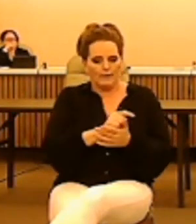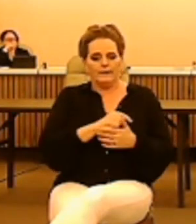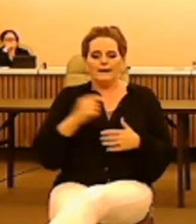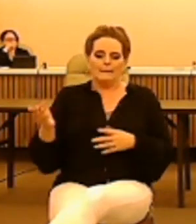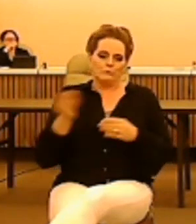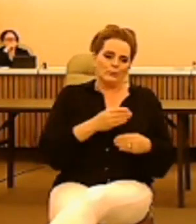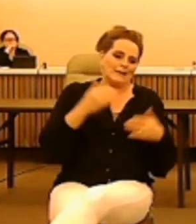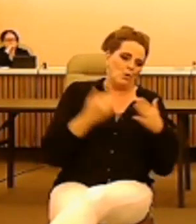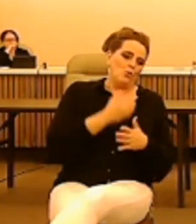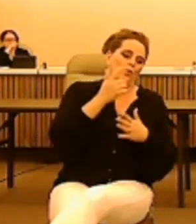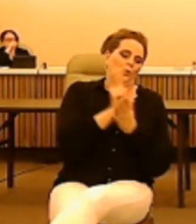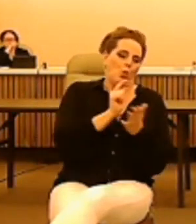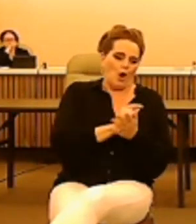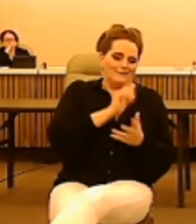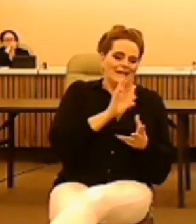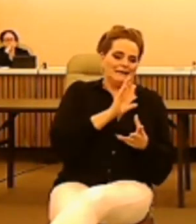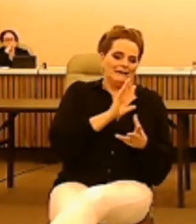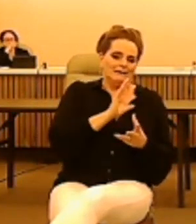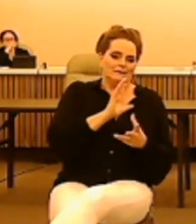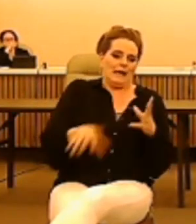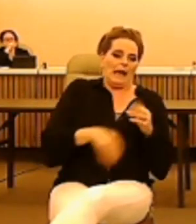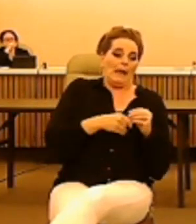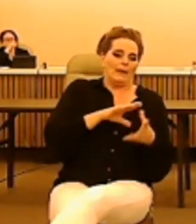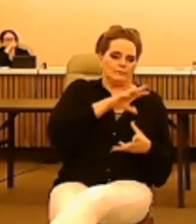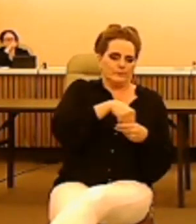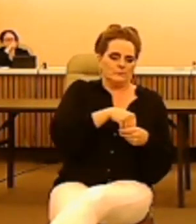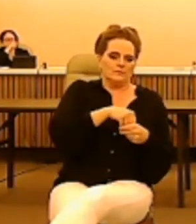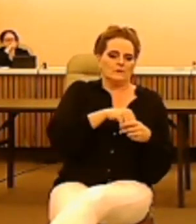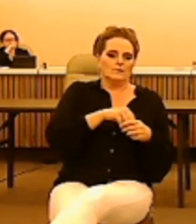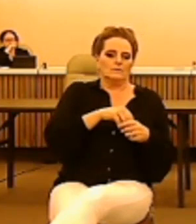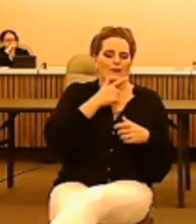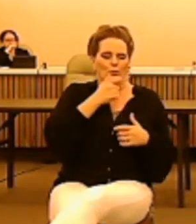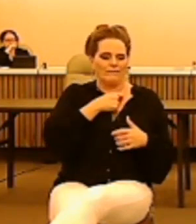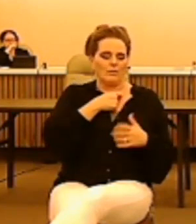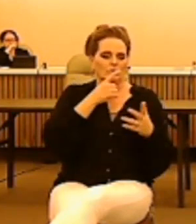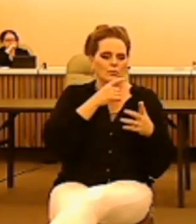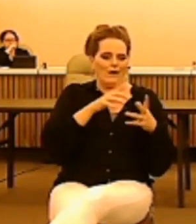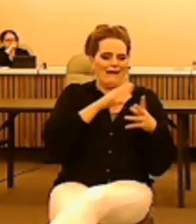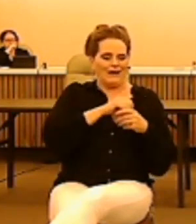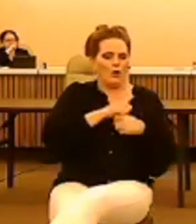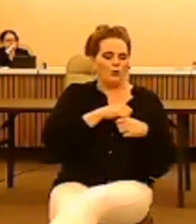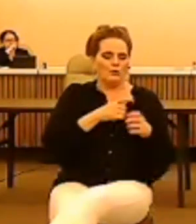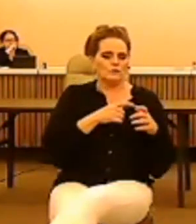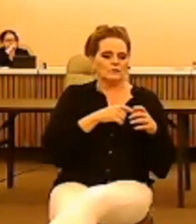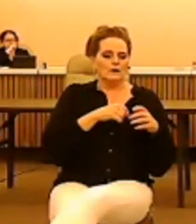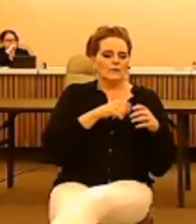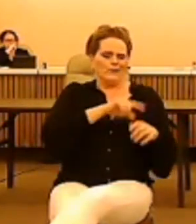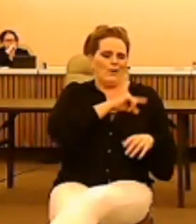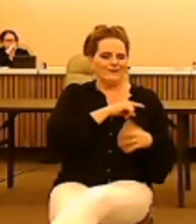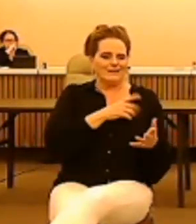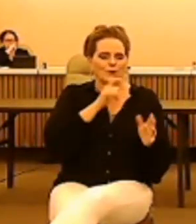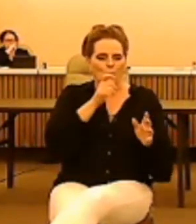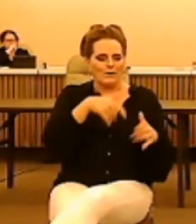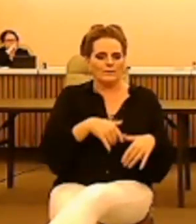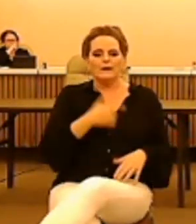things over to add those qualifications, right? It's just like with a lot of the stuff, you